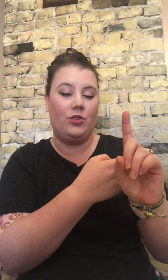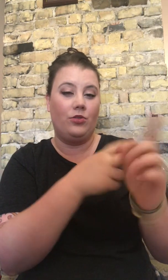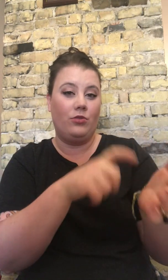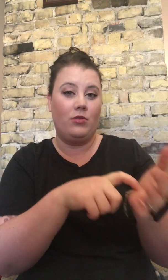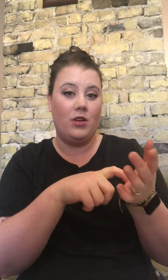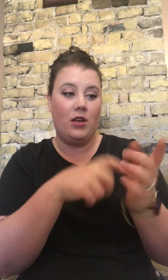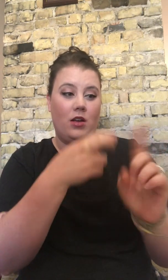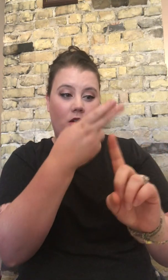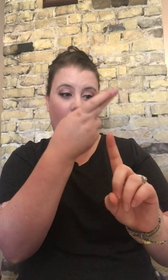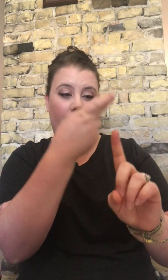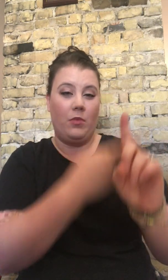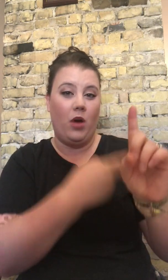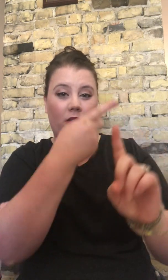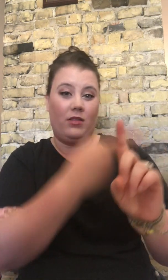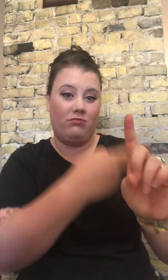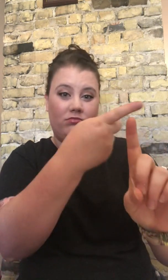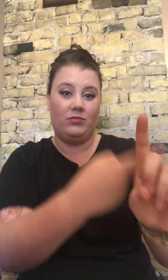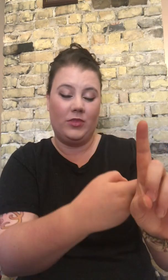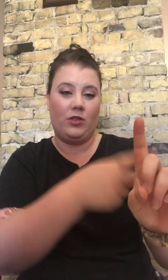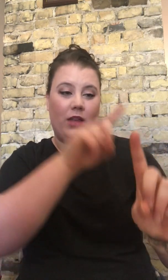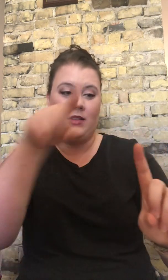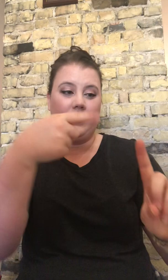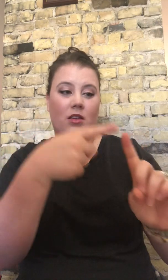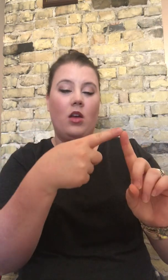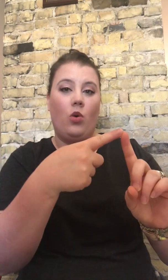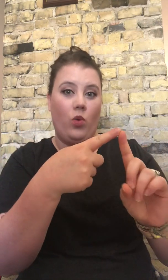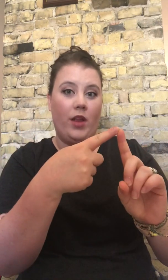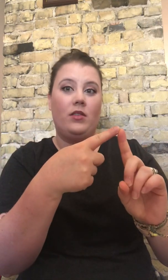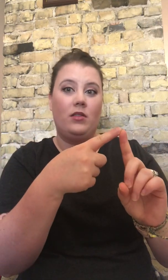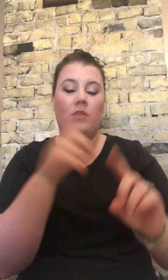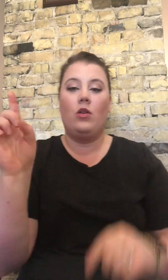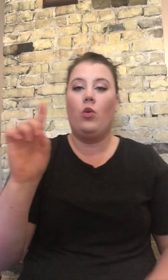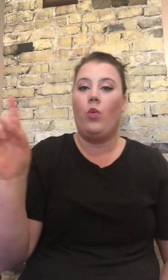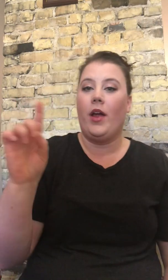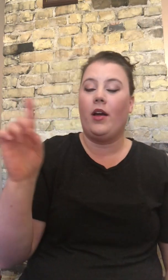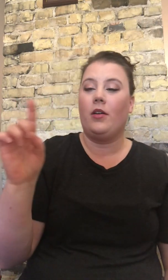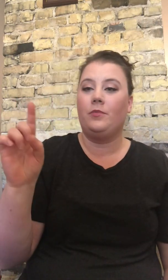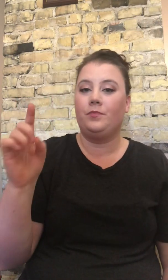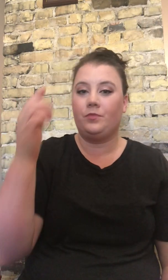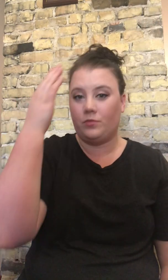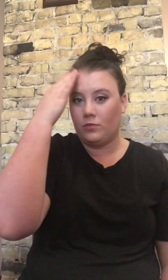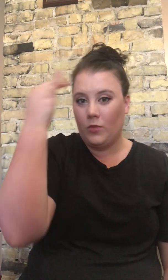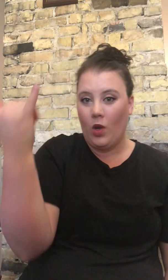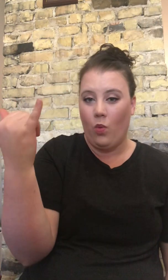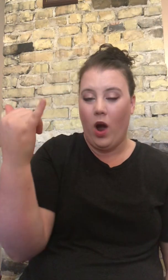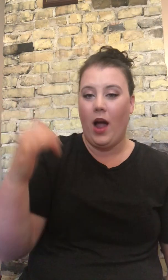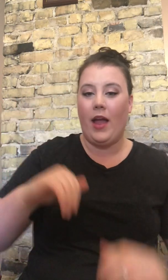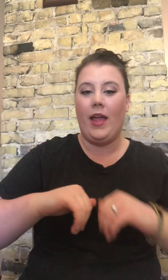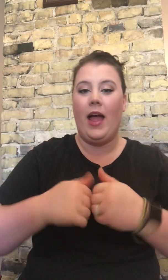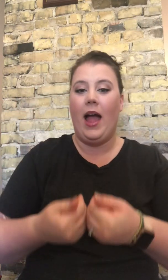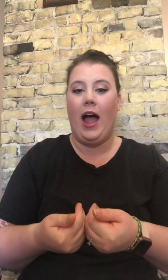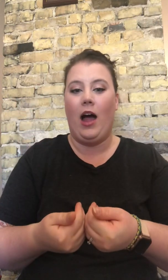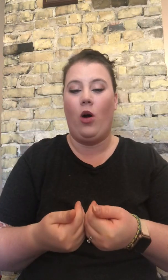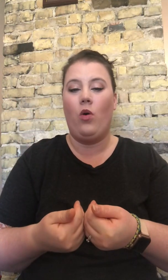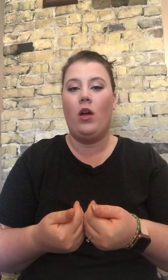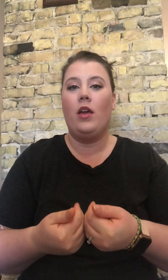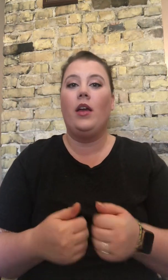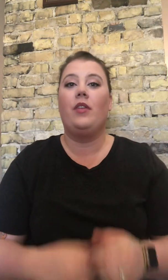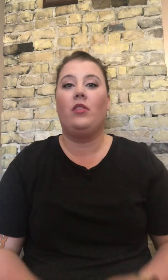due every month. So that's when, where, why, how. And the